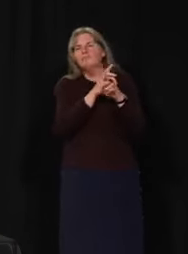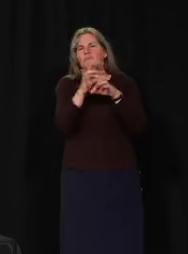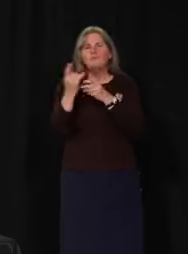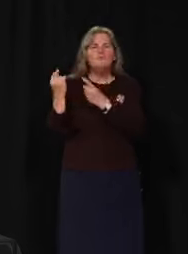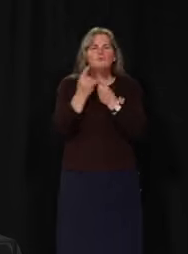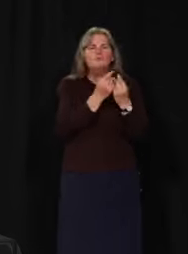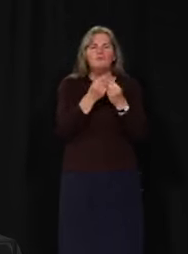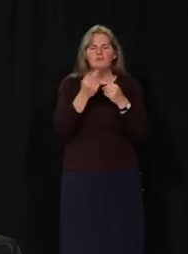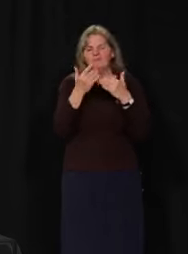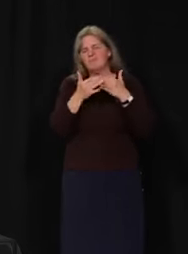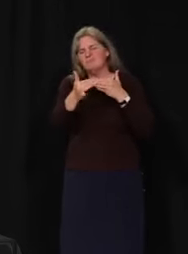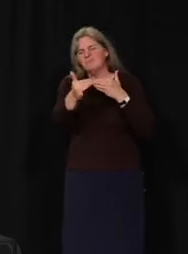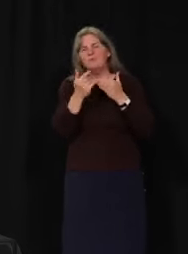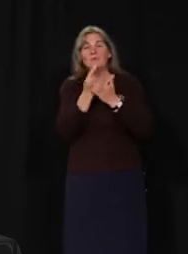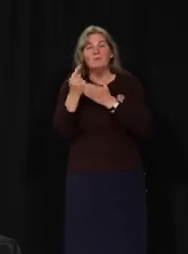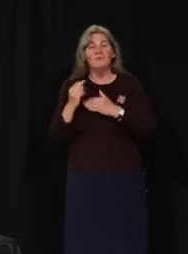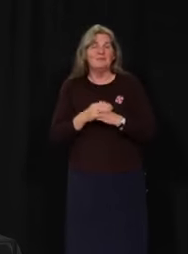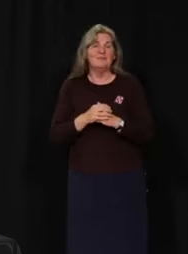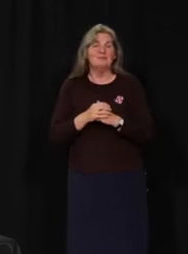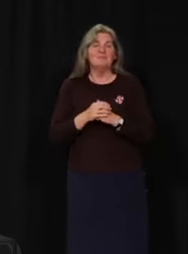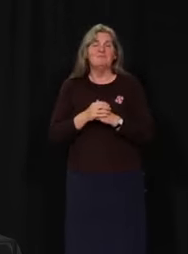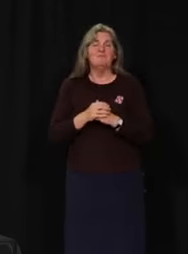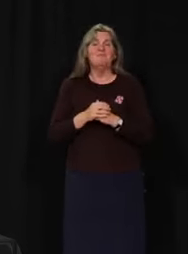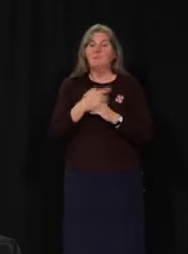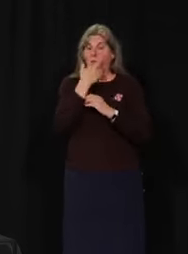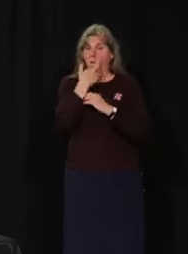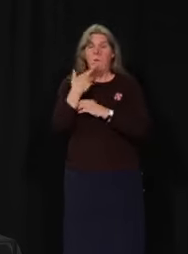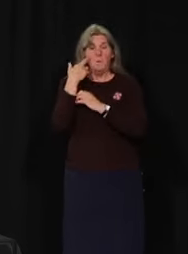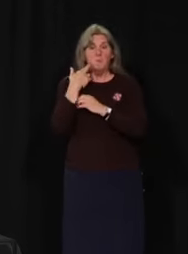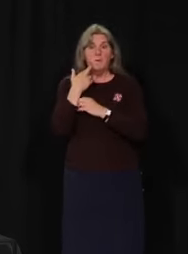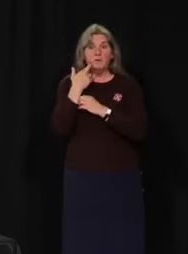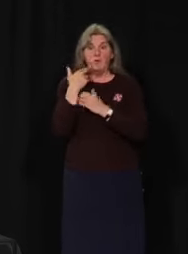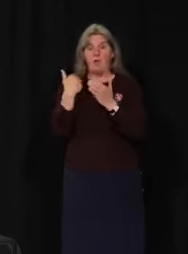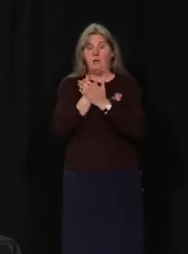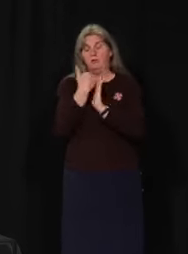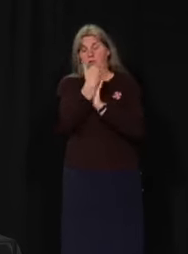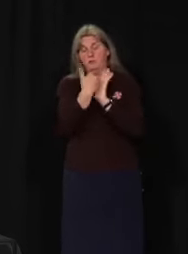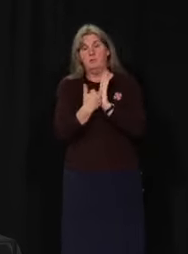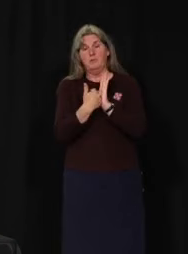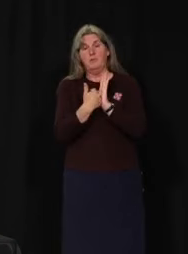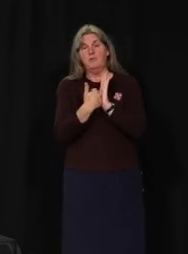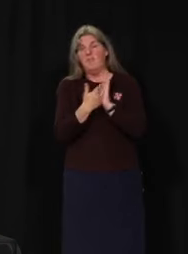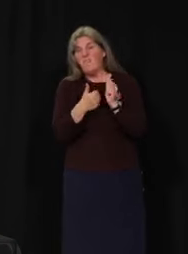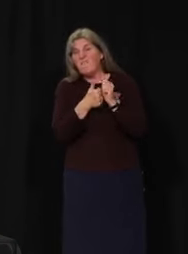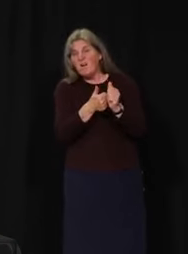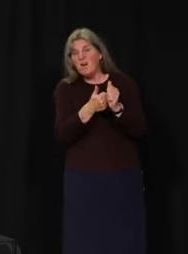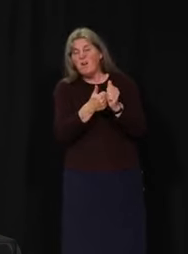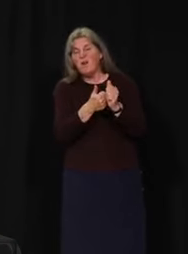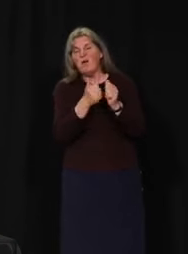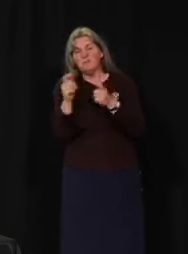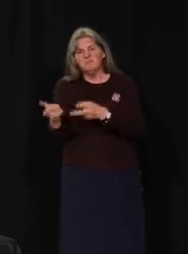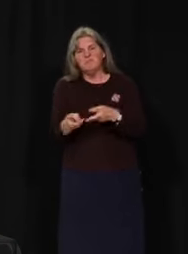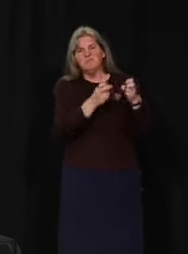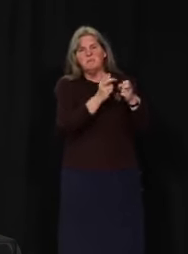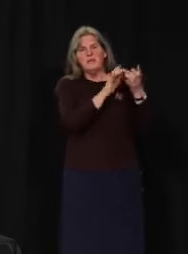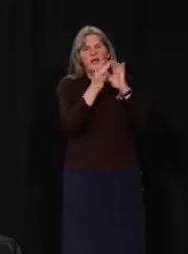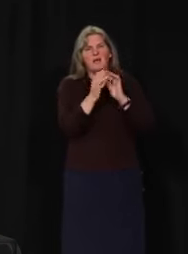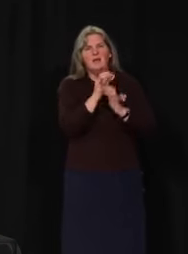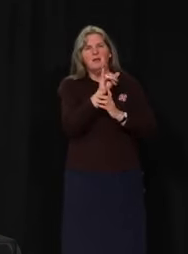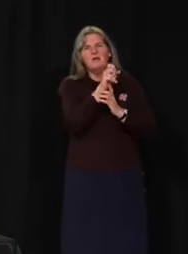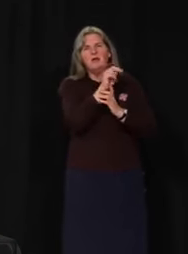weeks. Updated guidelines for restaurants will be released prior to July 1st to help restaurants understand how